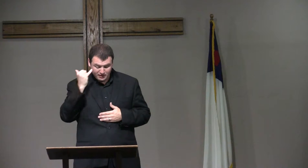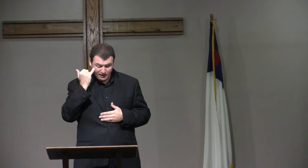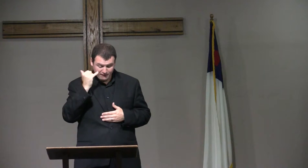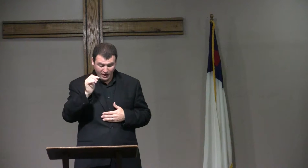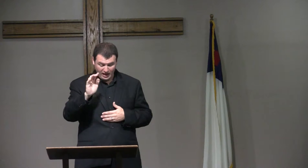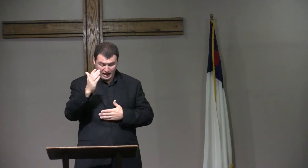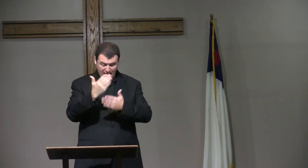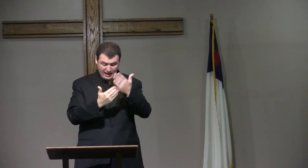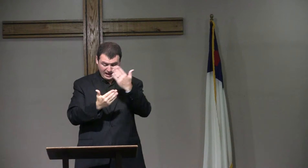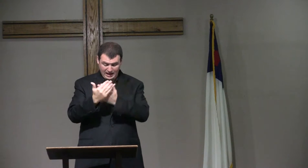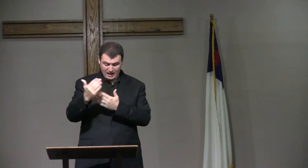be cast into hell.